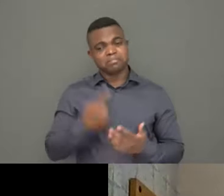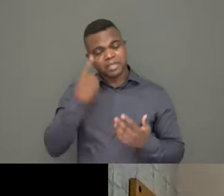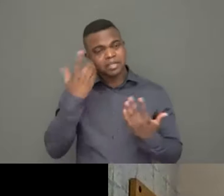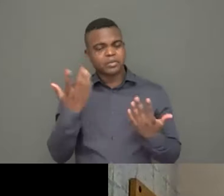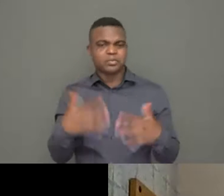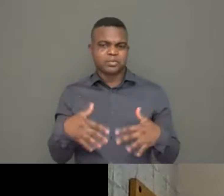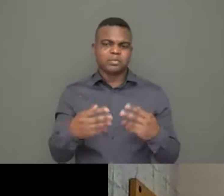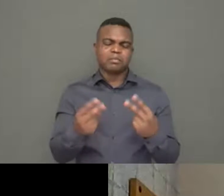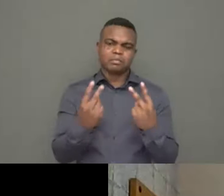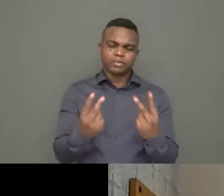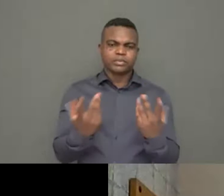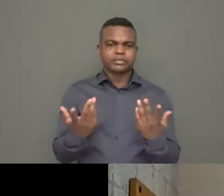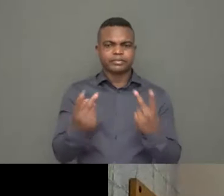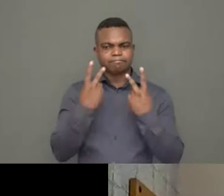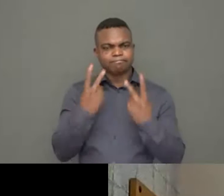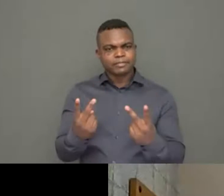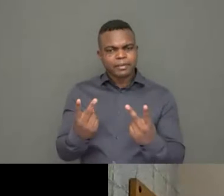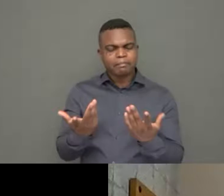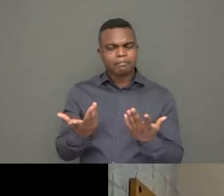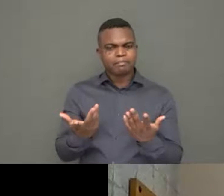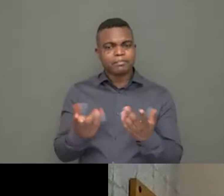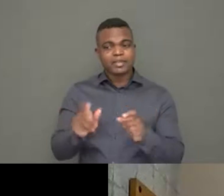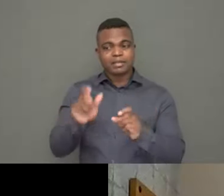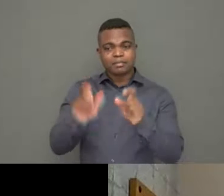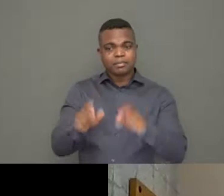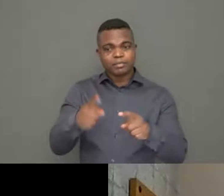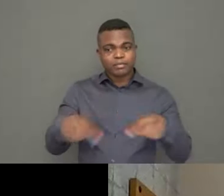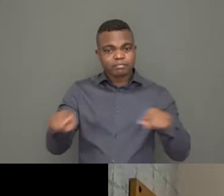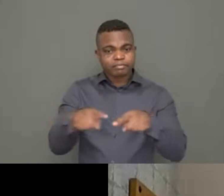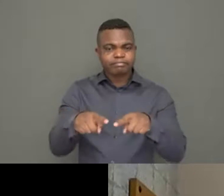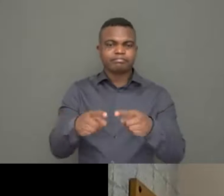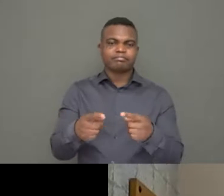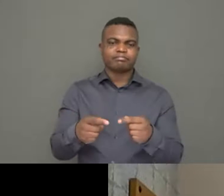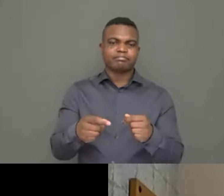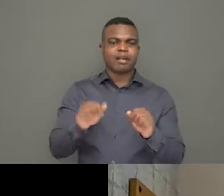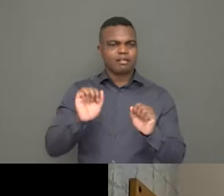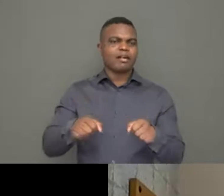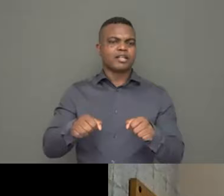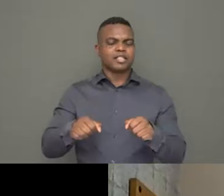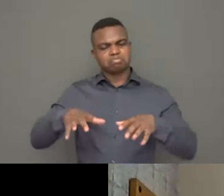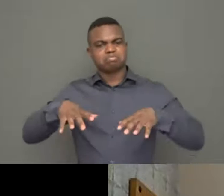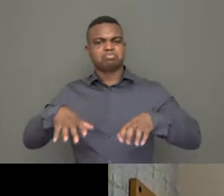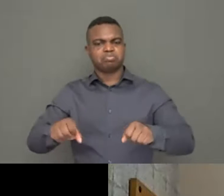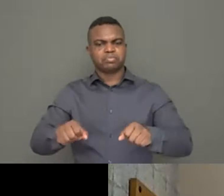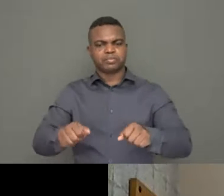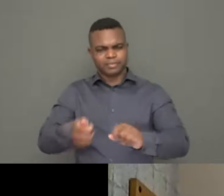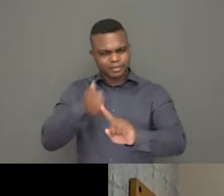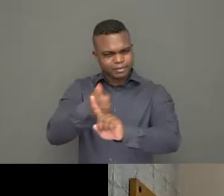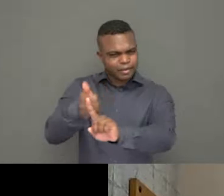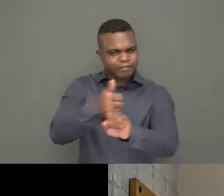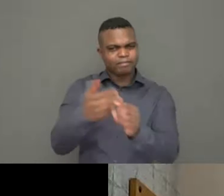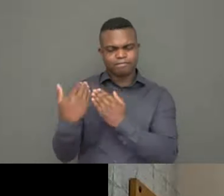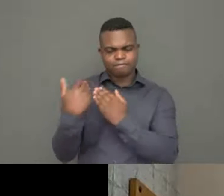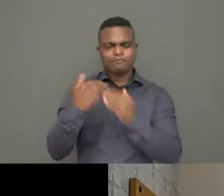And to see that we continue providing guidance, you know,